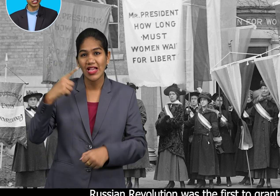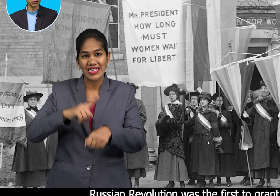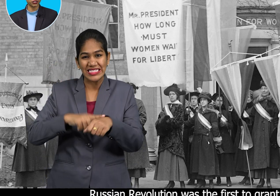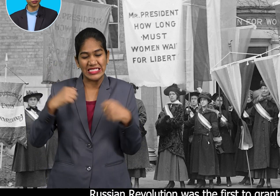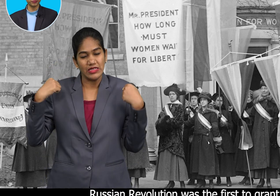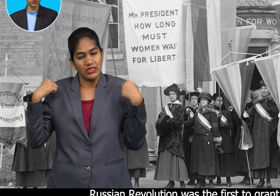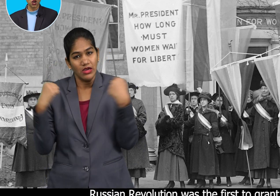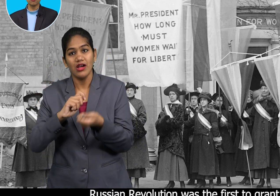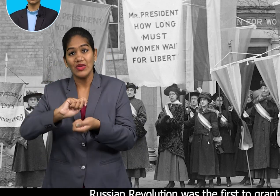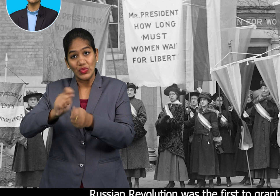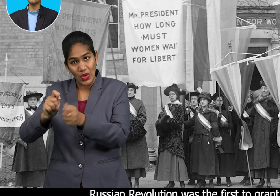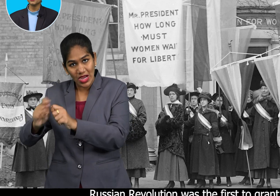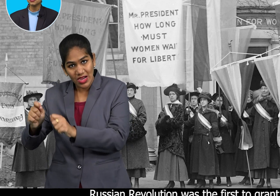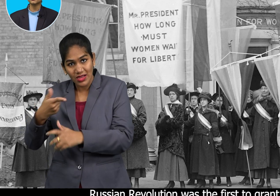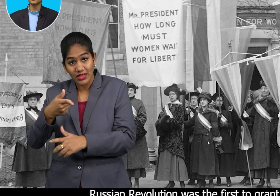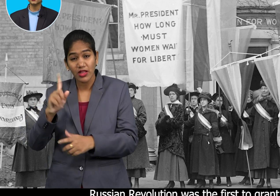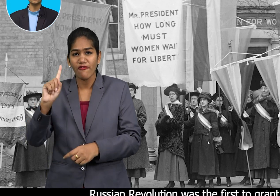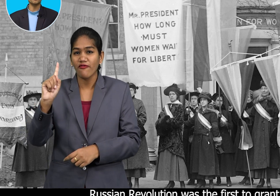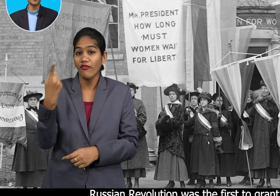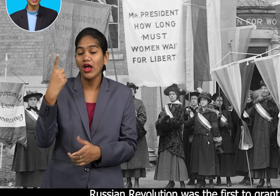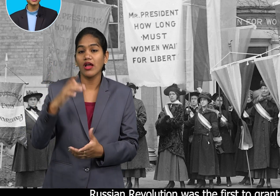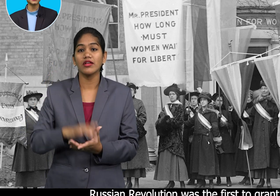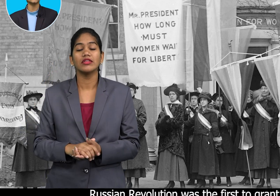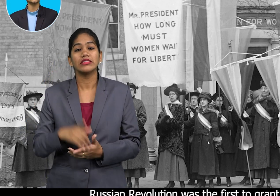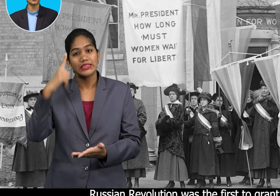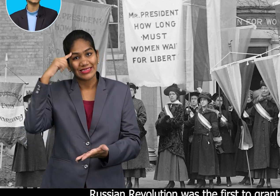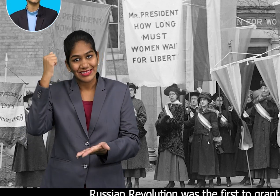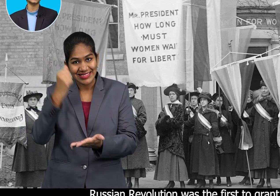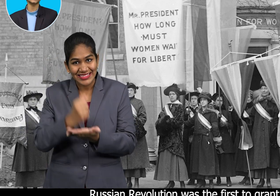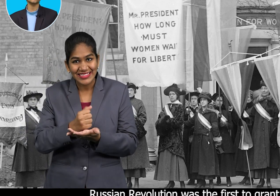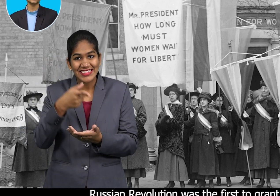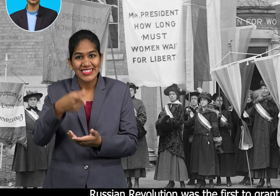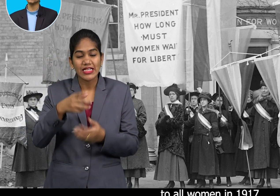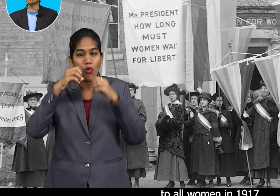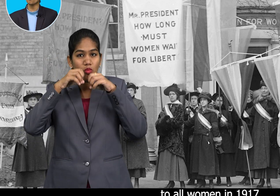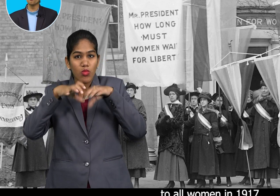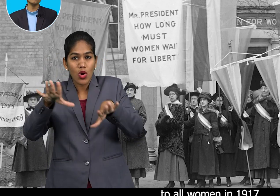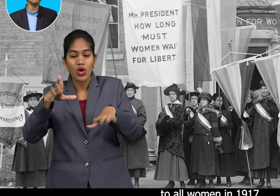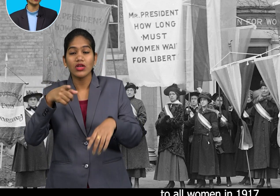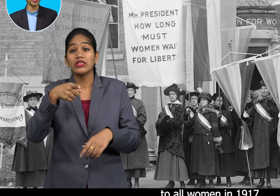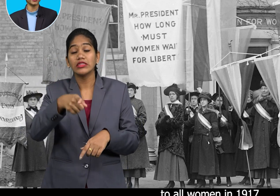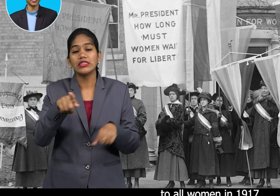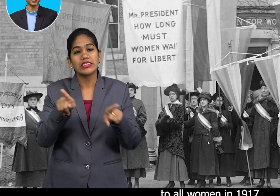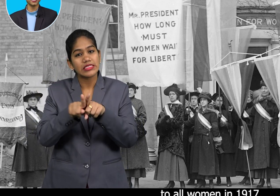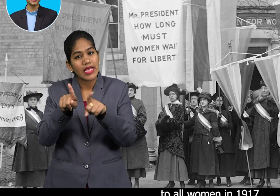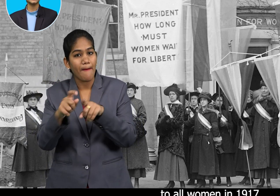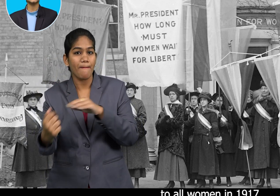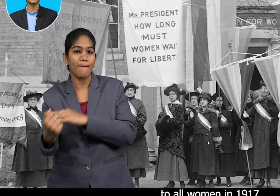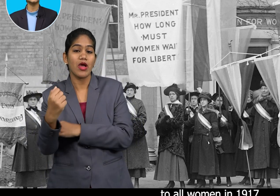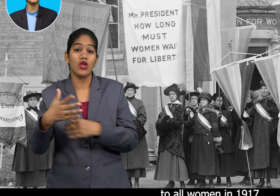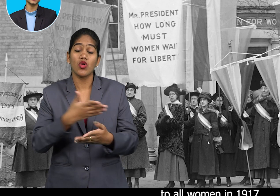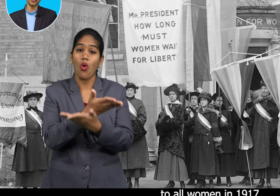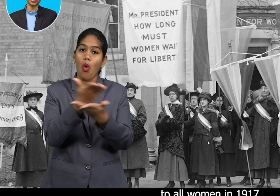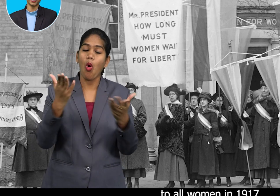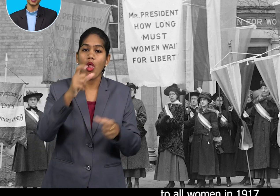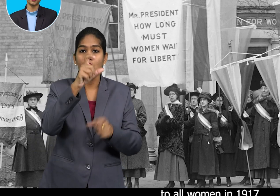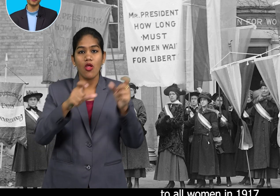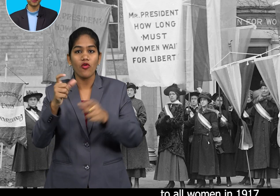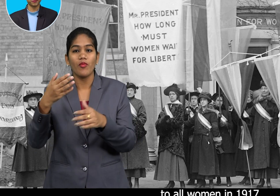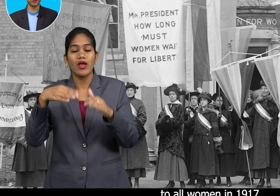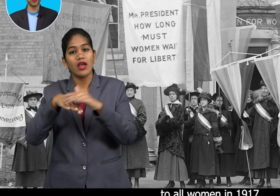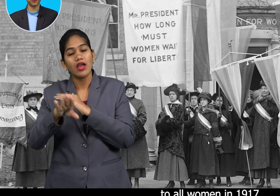Russian Revolution was the first to grant such rights to all women in